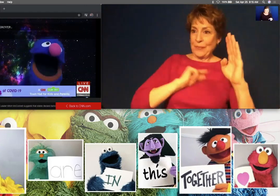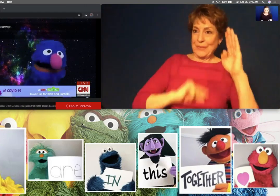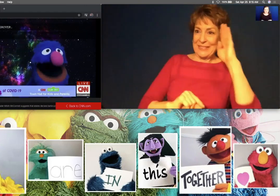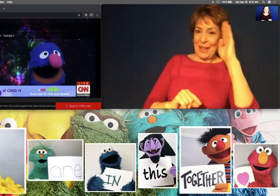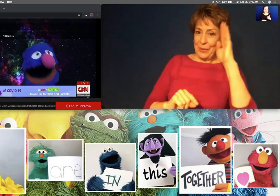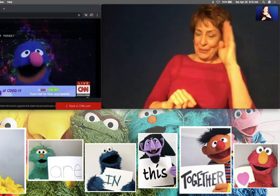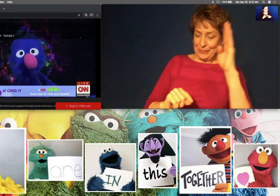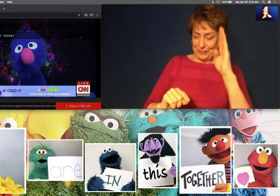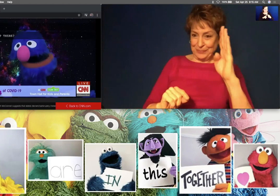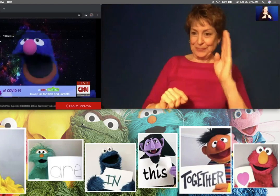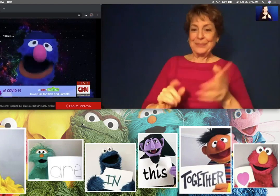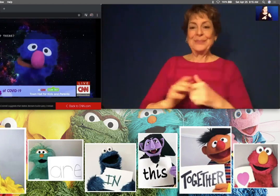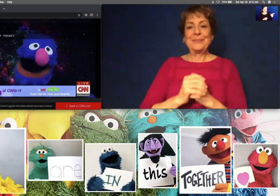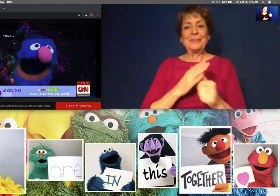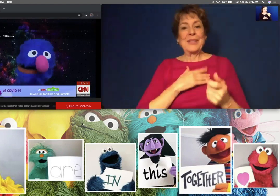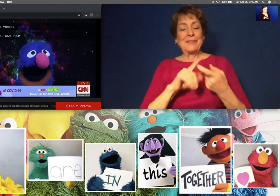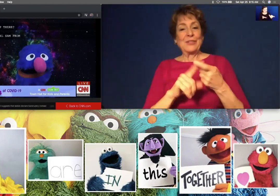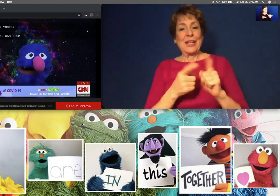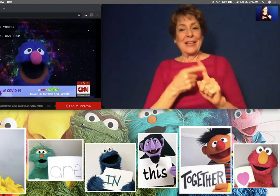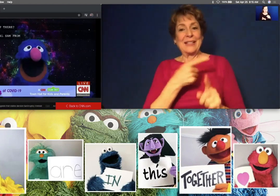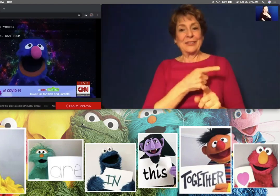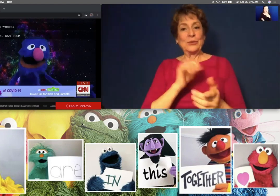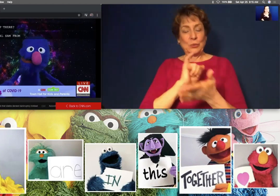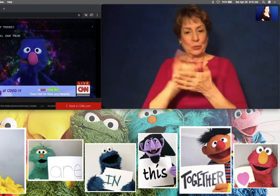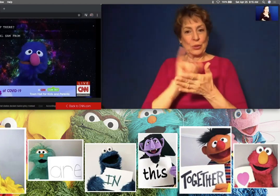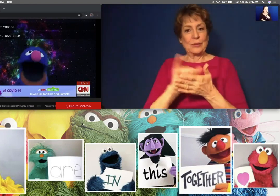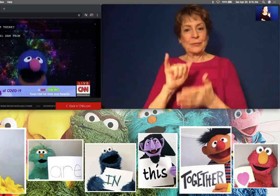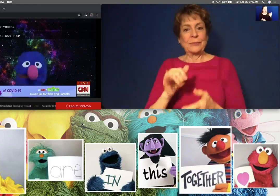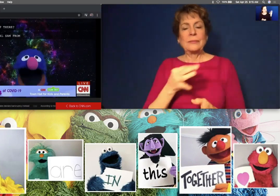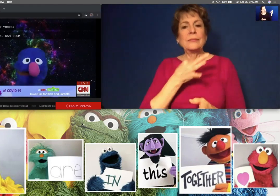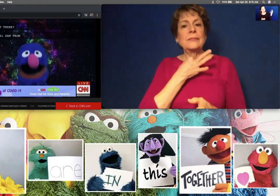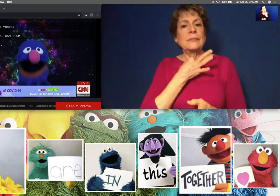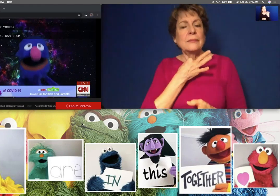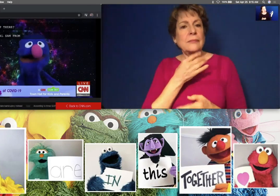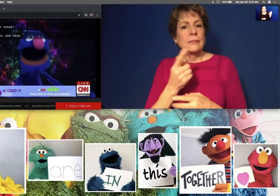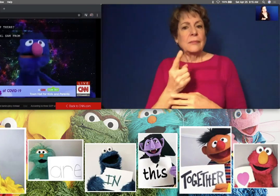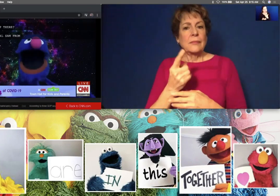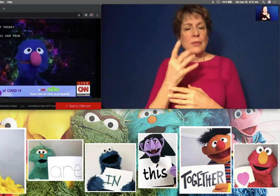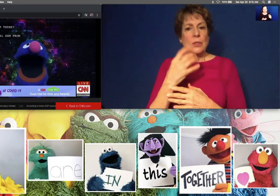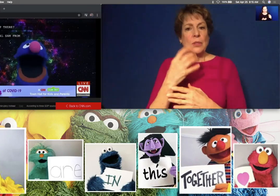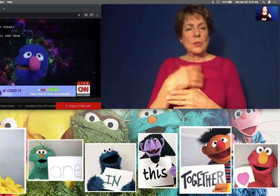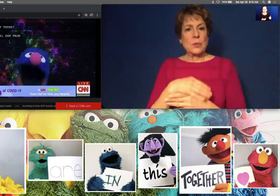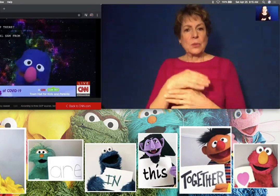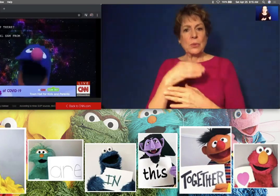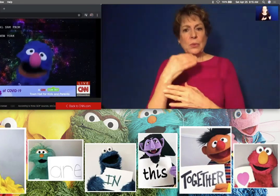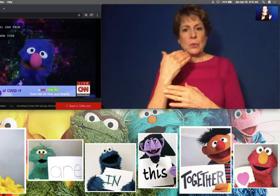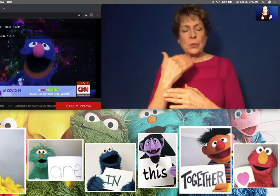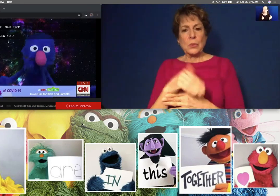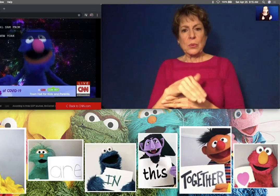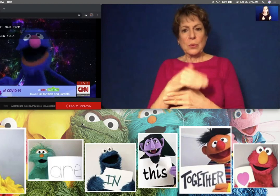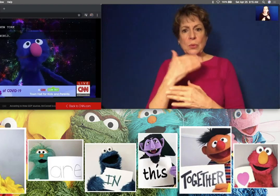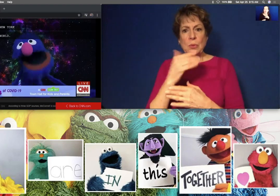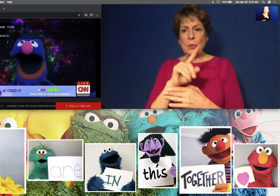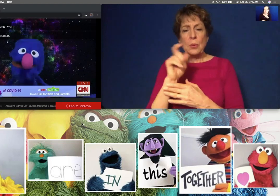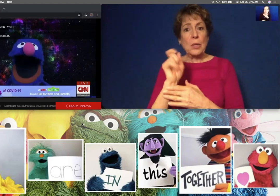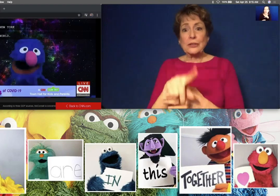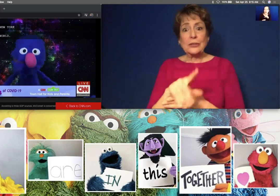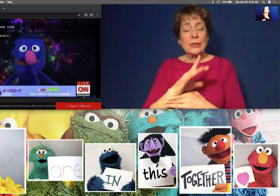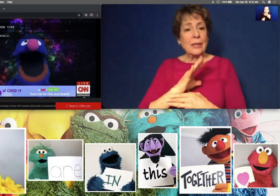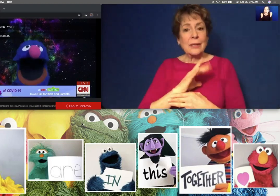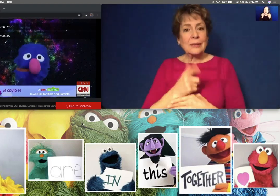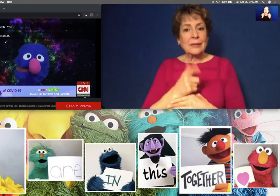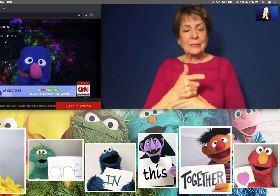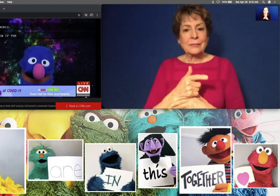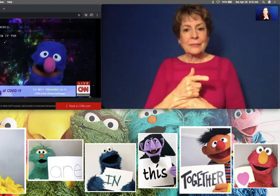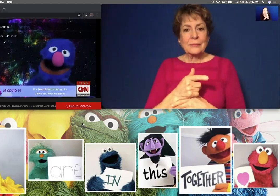Hello there. My pal Sam from Chappaqua, New York has a question that is out of this world. Sam would like to know